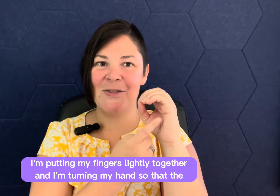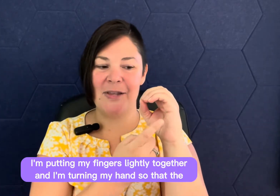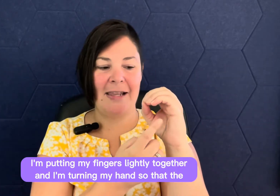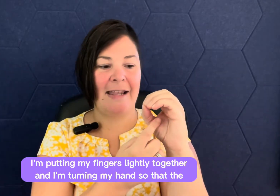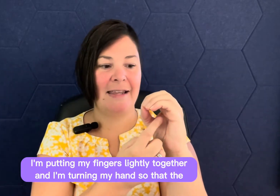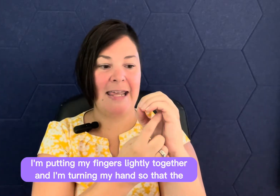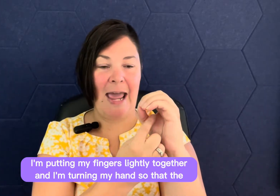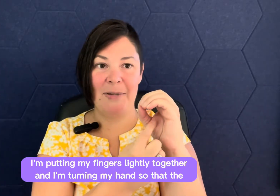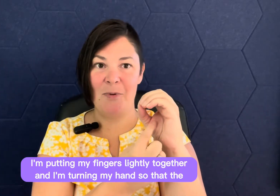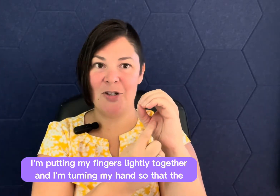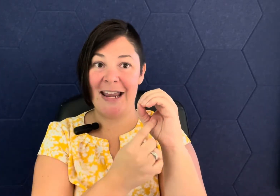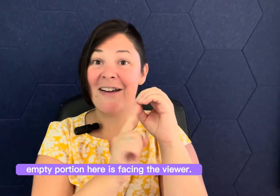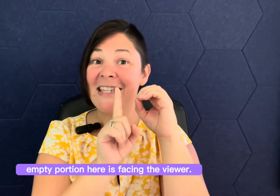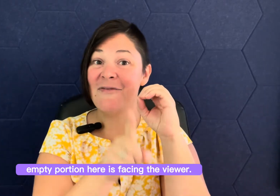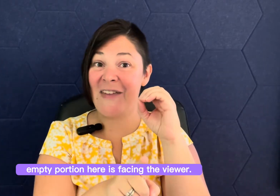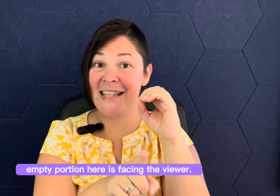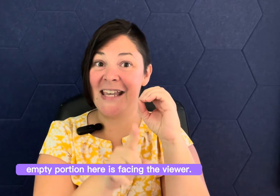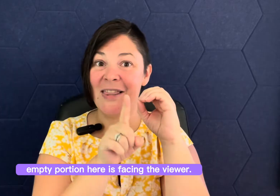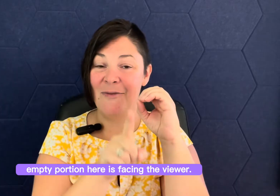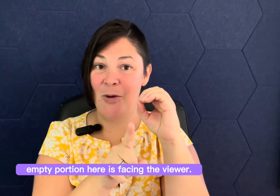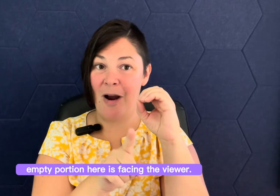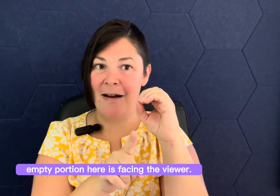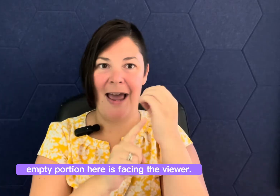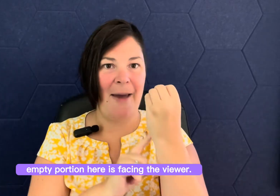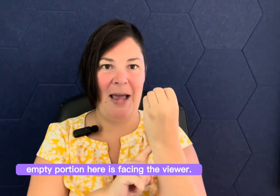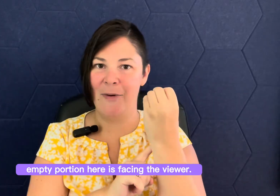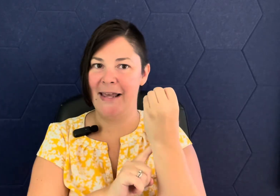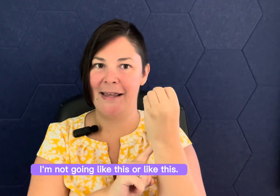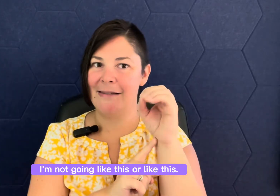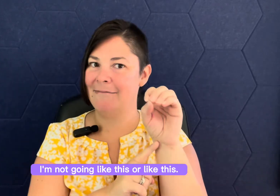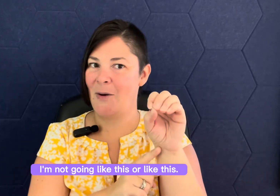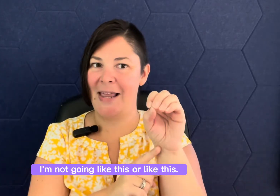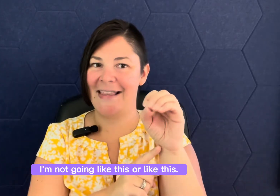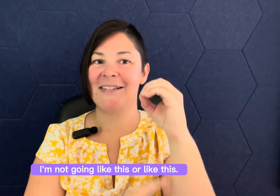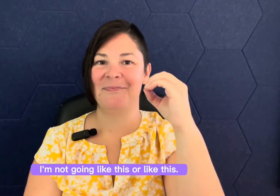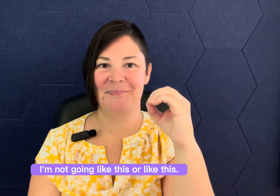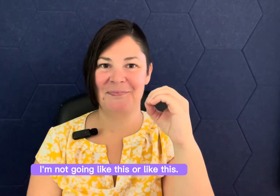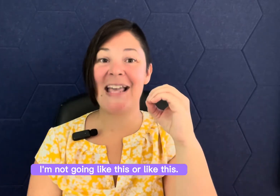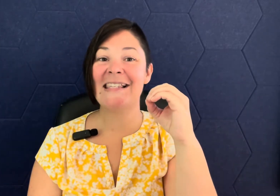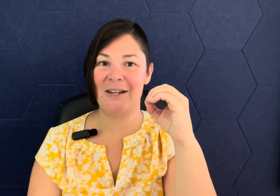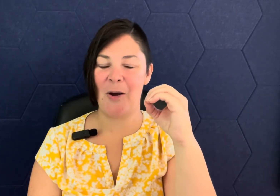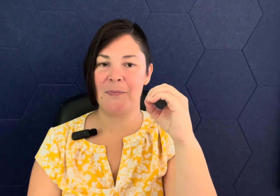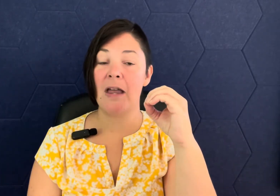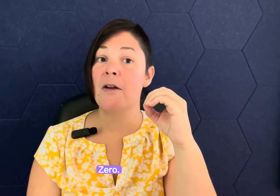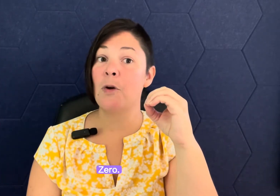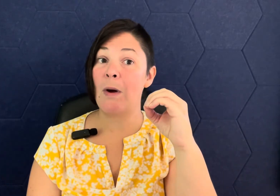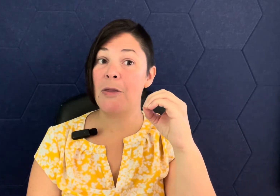so that the empty portion here is facing the viewer. I'm not going like this or like this. 0. For 1 through